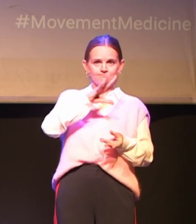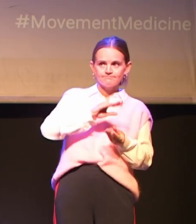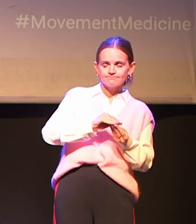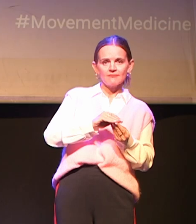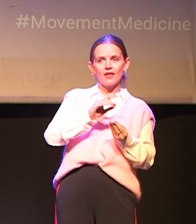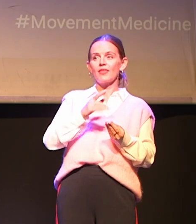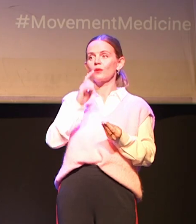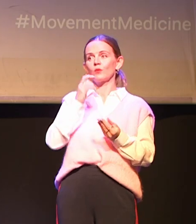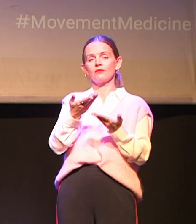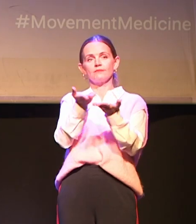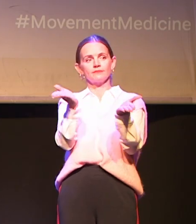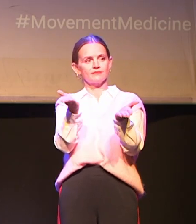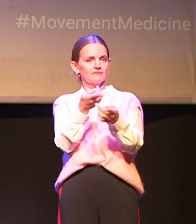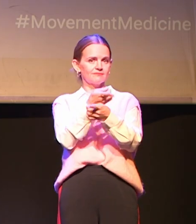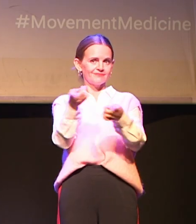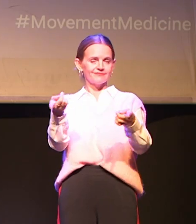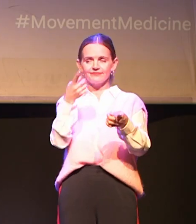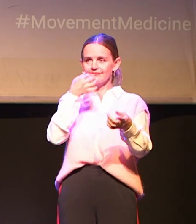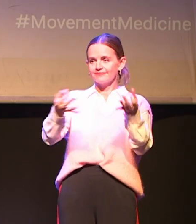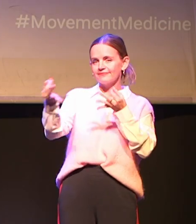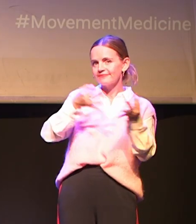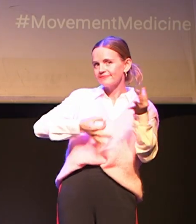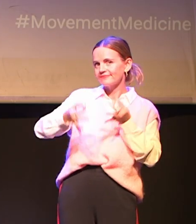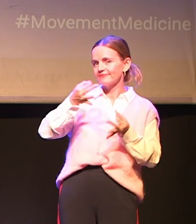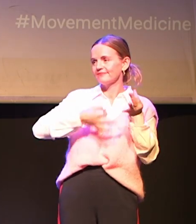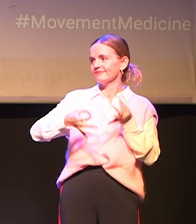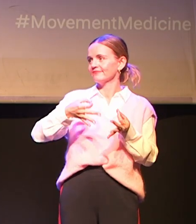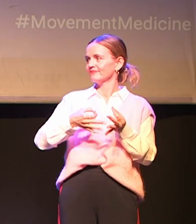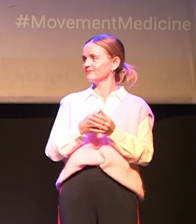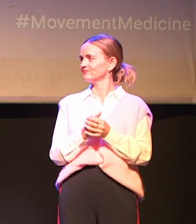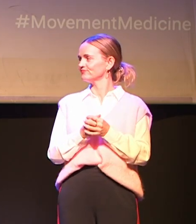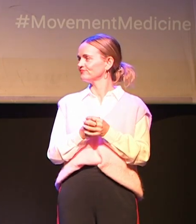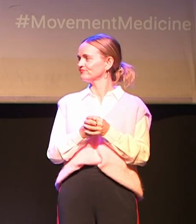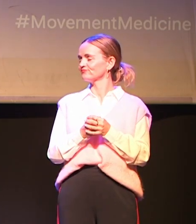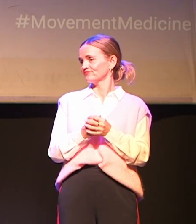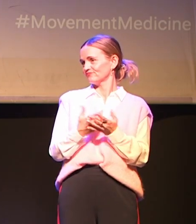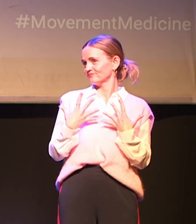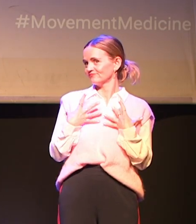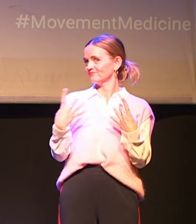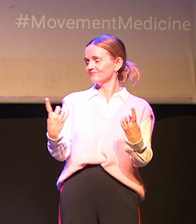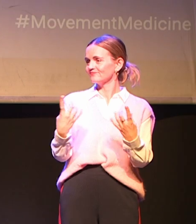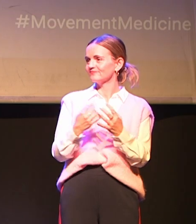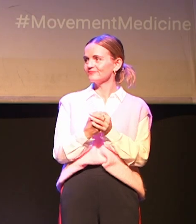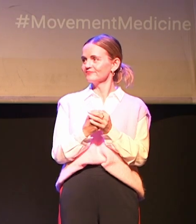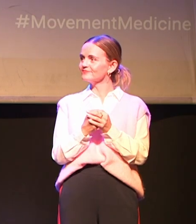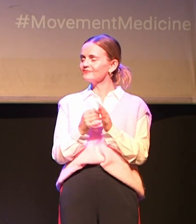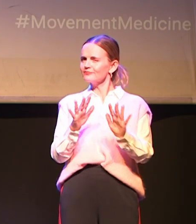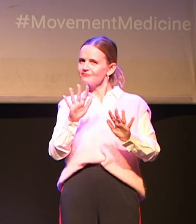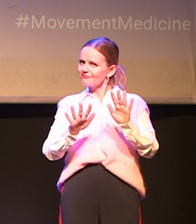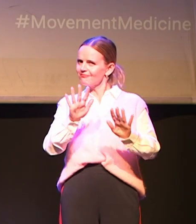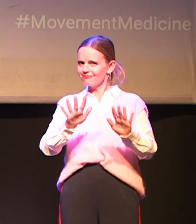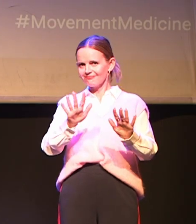throw out for you all to, um, yeah, ask what you want to ask within